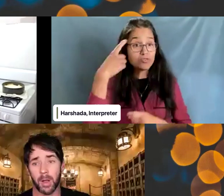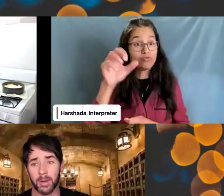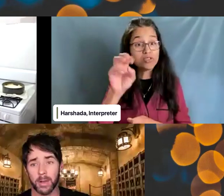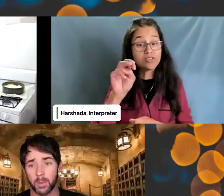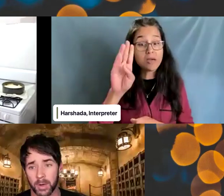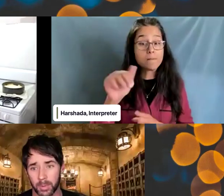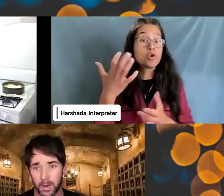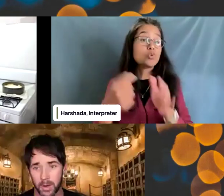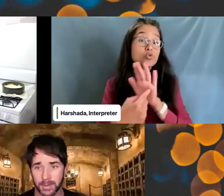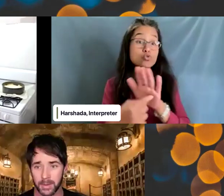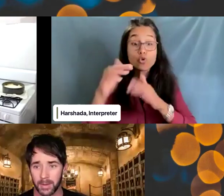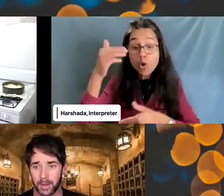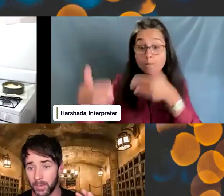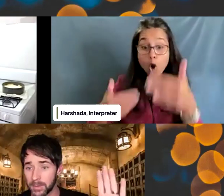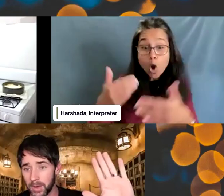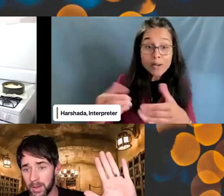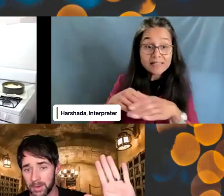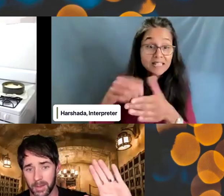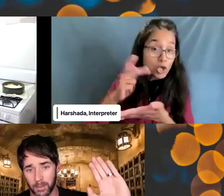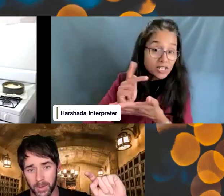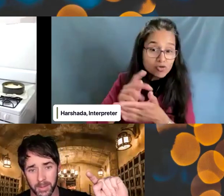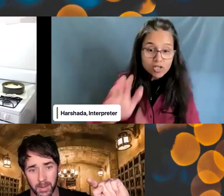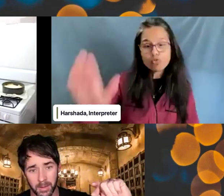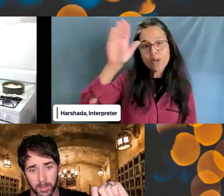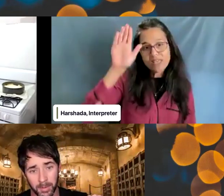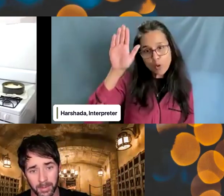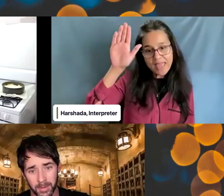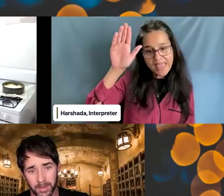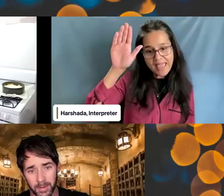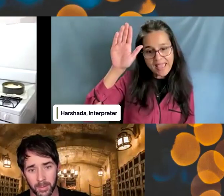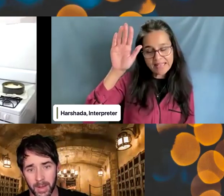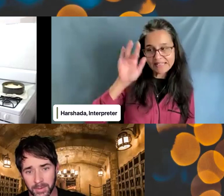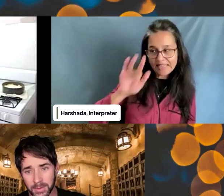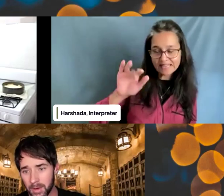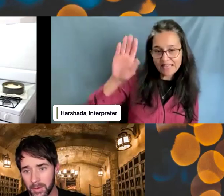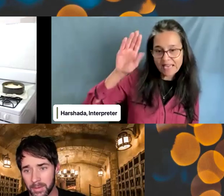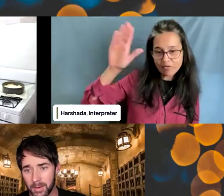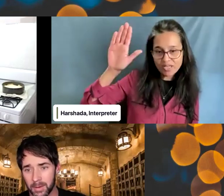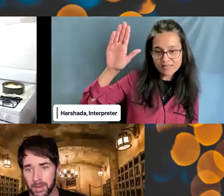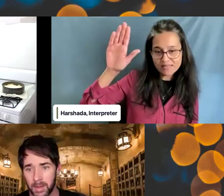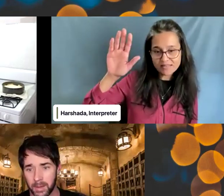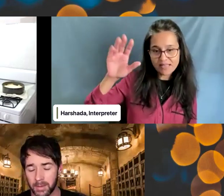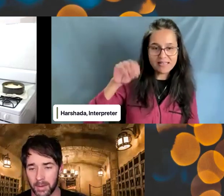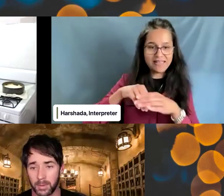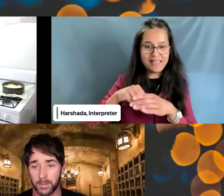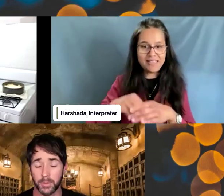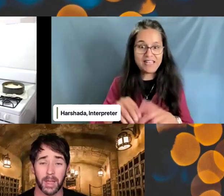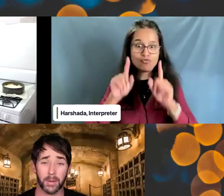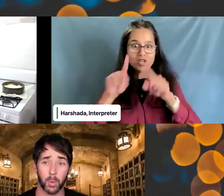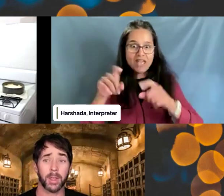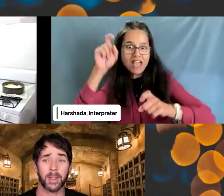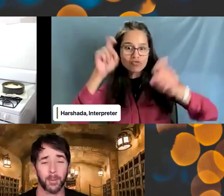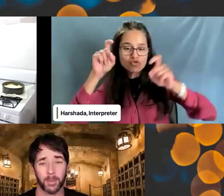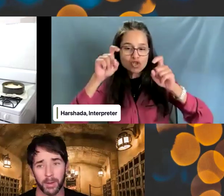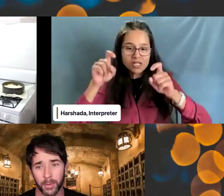Samba your progress, your work in progress, raise your hand. Hit that raised hand button in the reactions area there, and you should